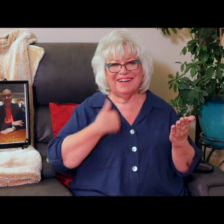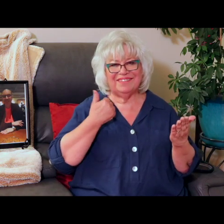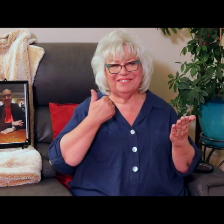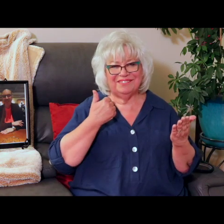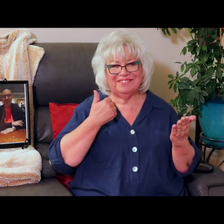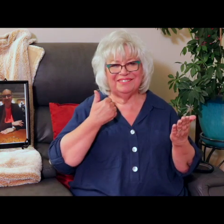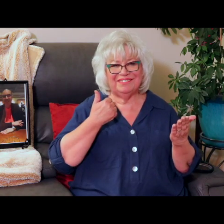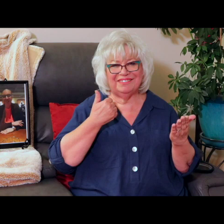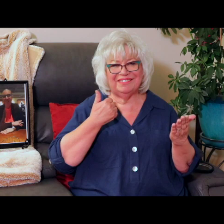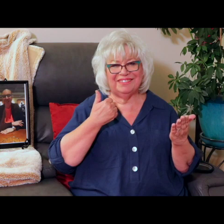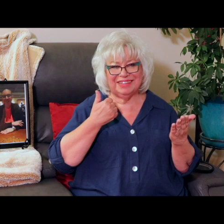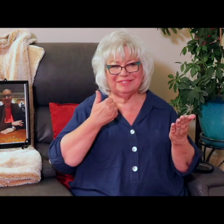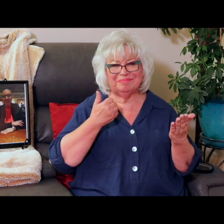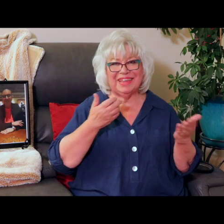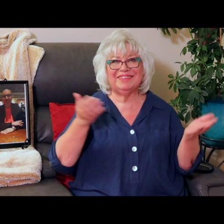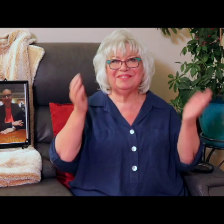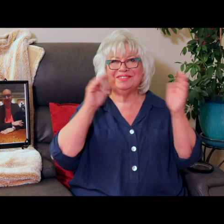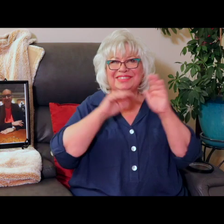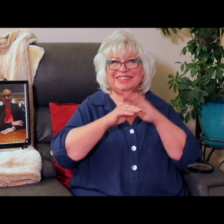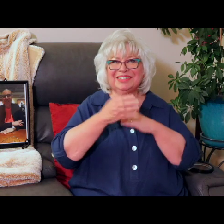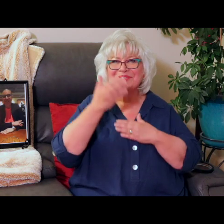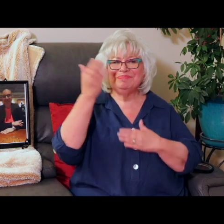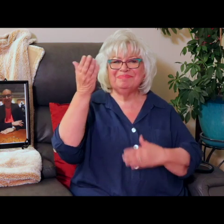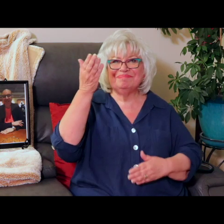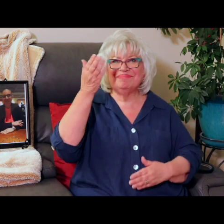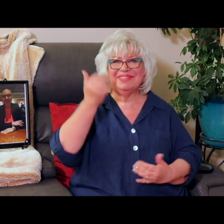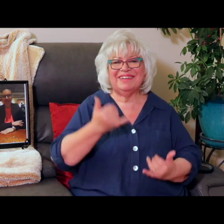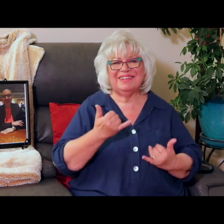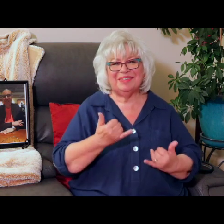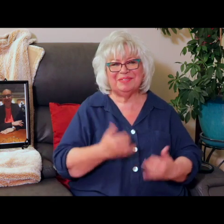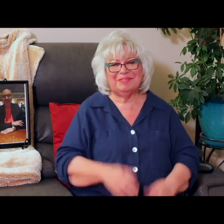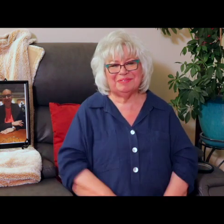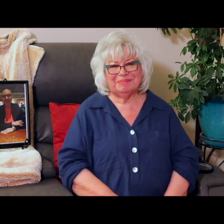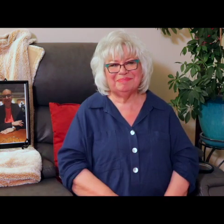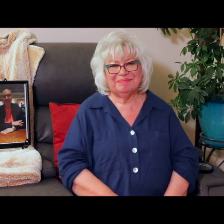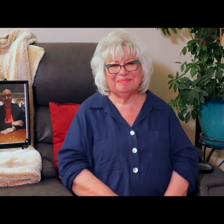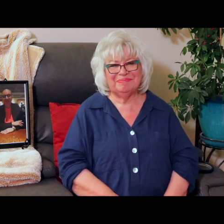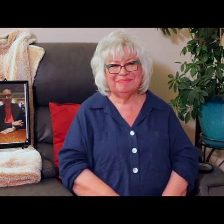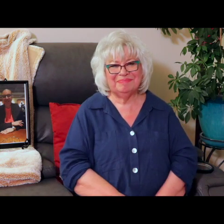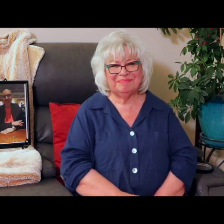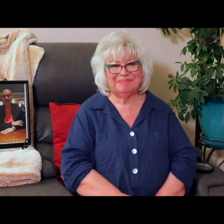It says so in the Book of Life. And he's in heaven now.